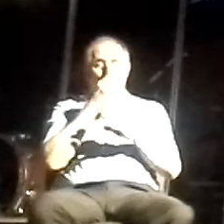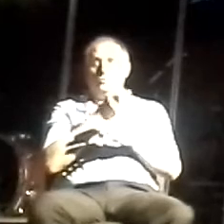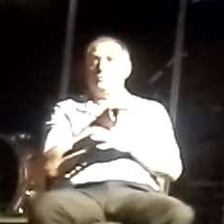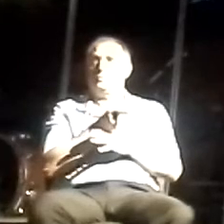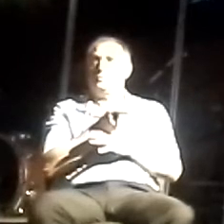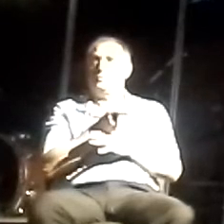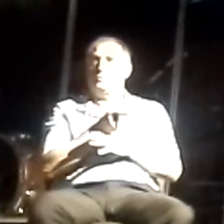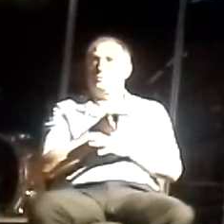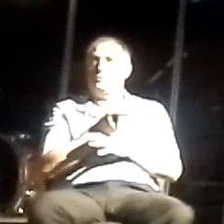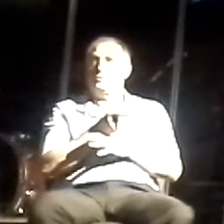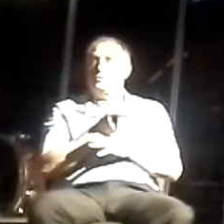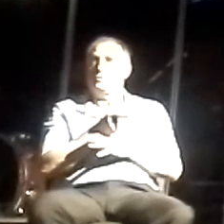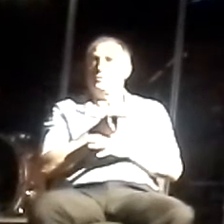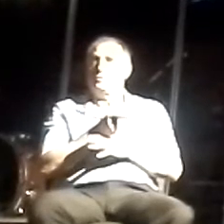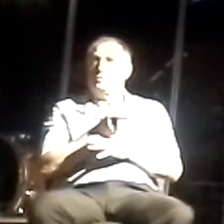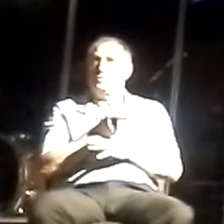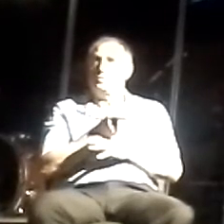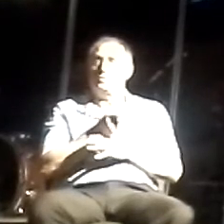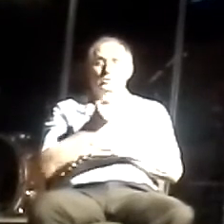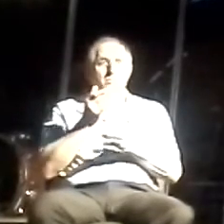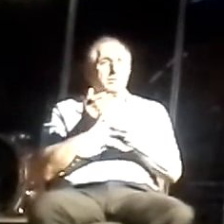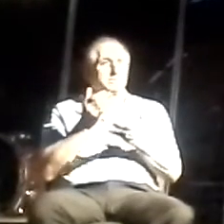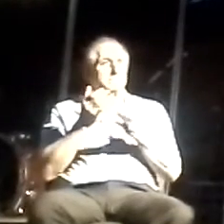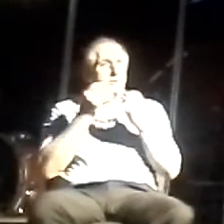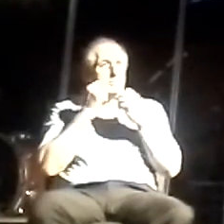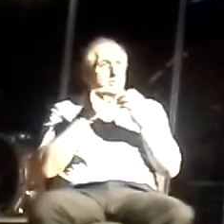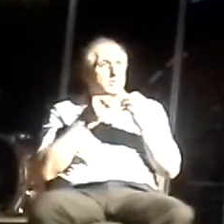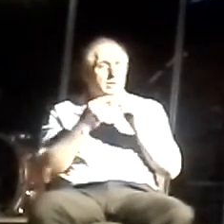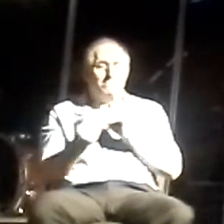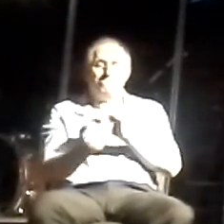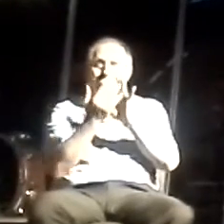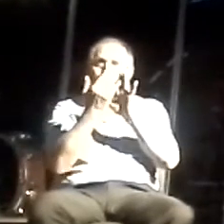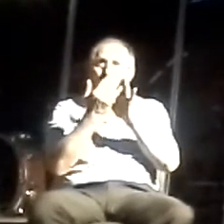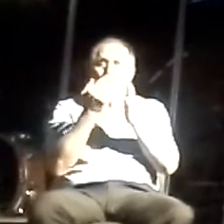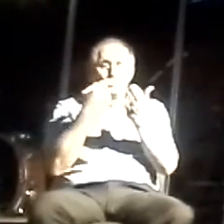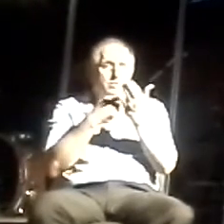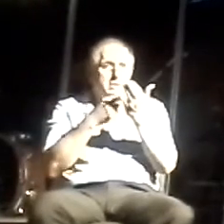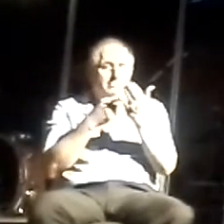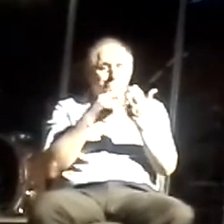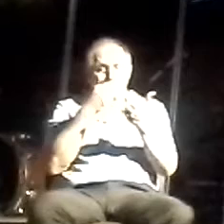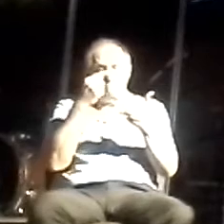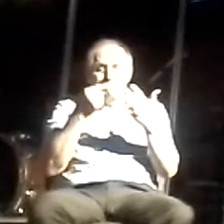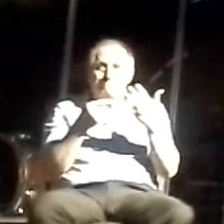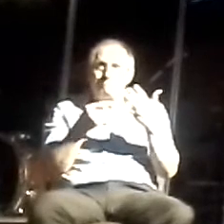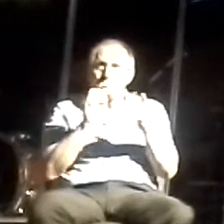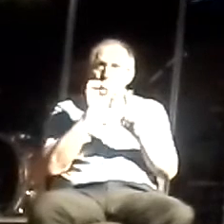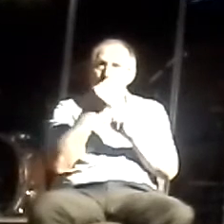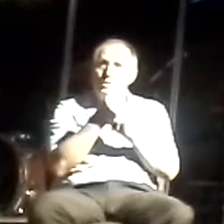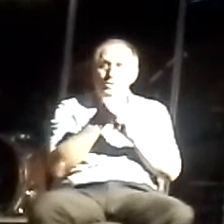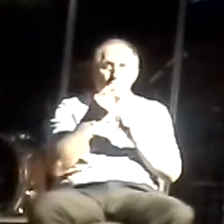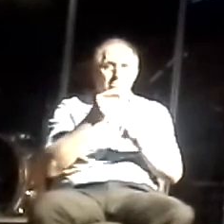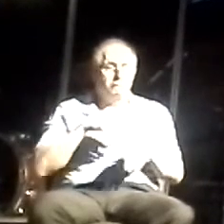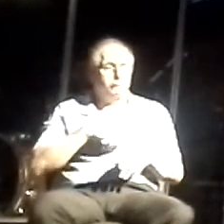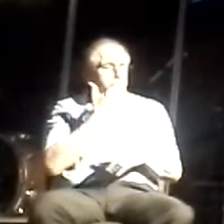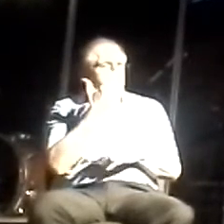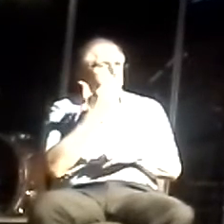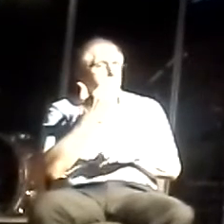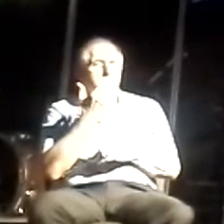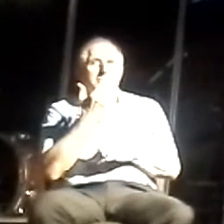Maybe that's happened this week. Somebody you know cares about you. Somebody maybe confronted you on something. Somebody tried to point something out and you just got all